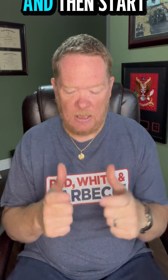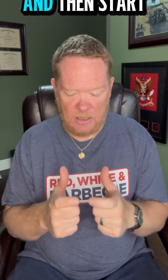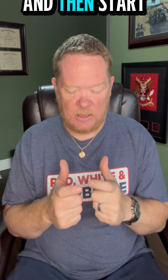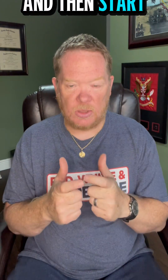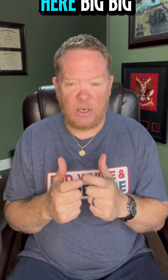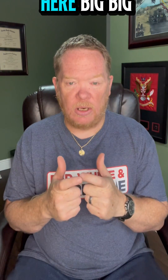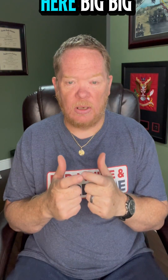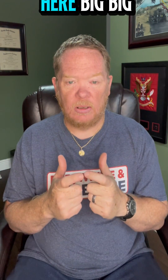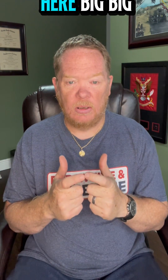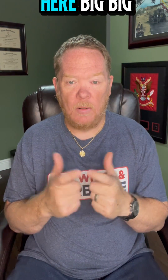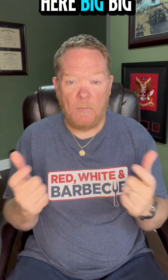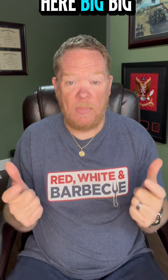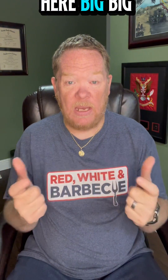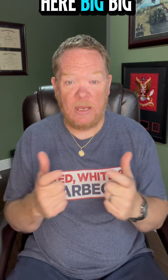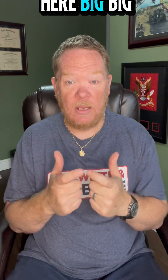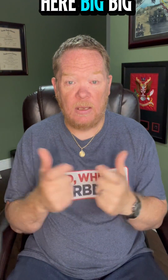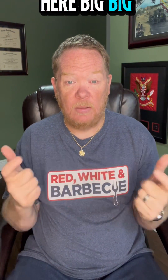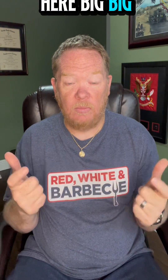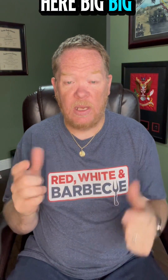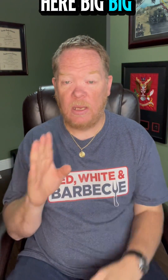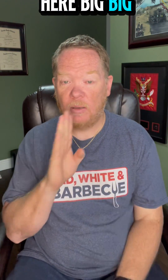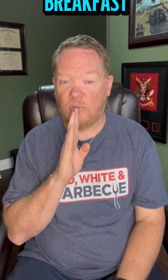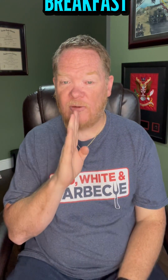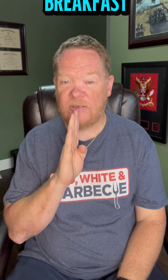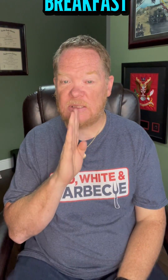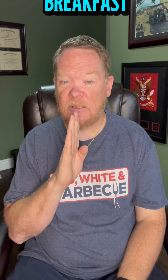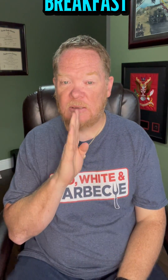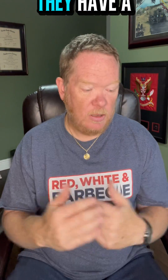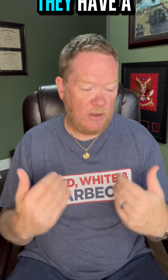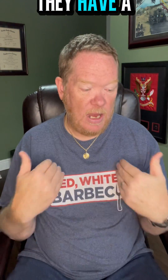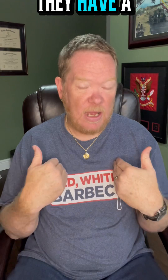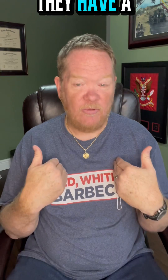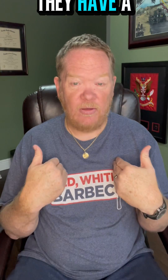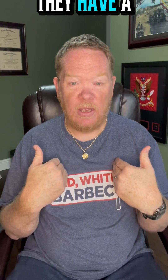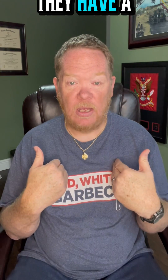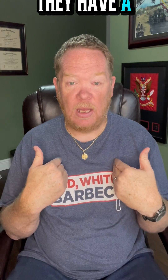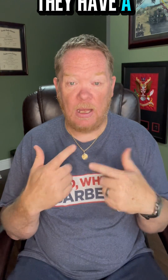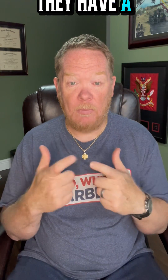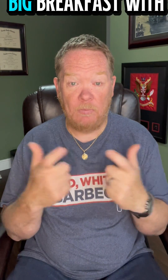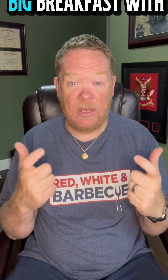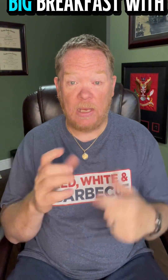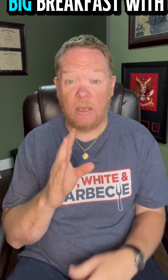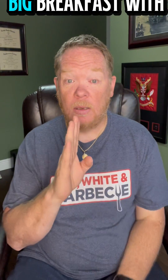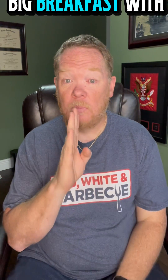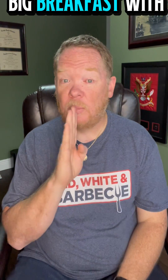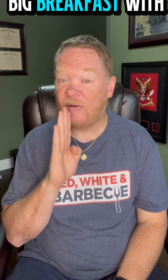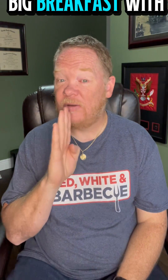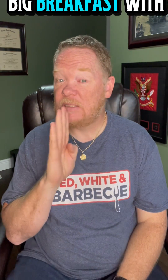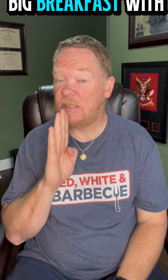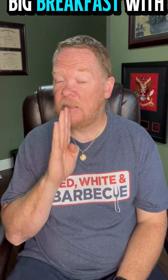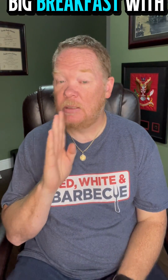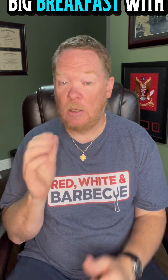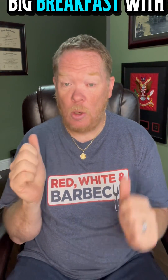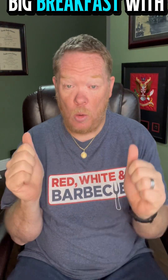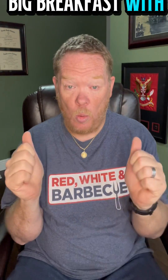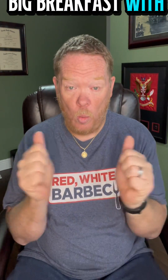then start here. Big breakfast. They have big breakfast